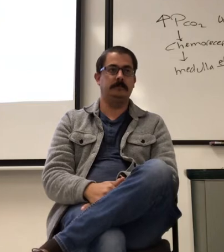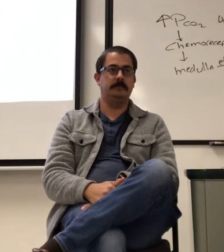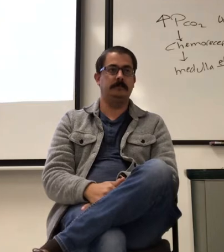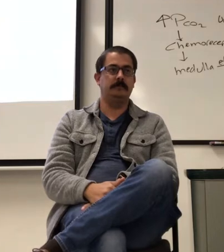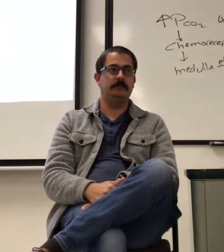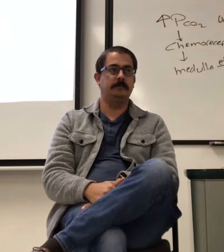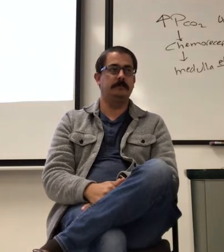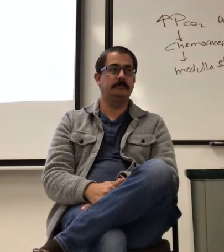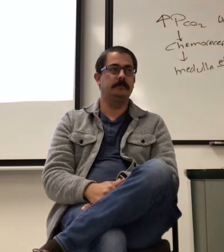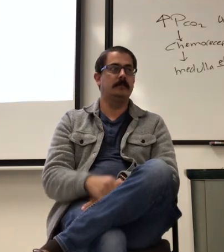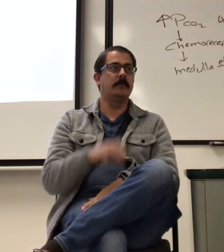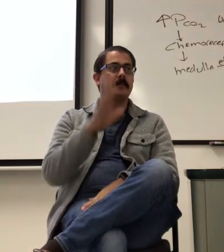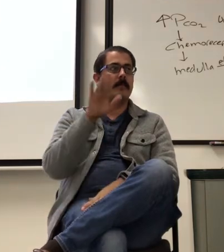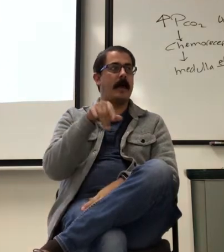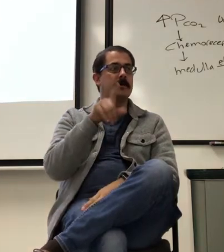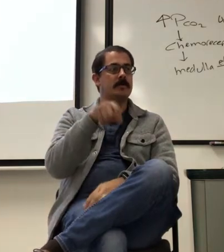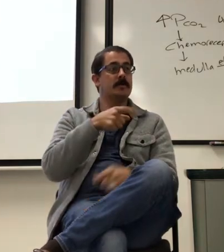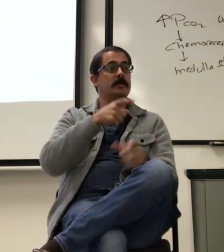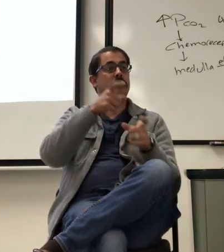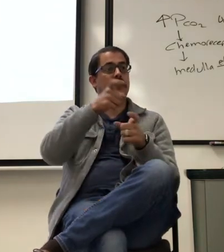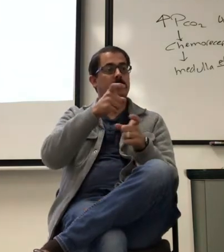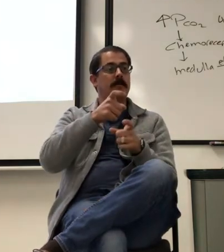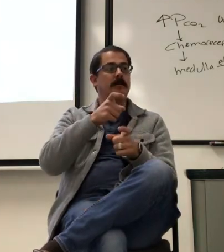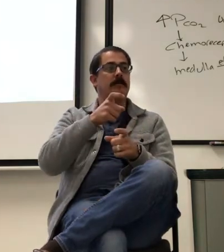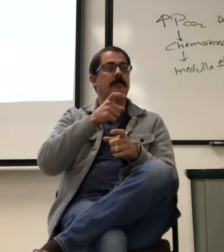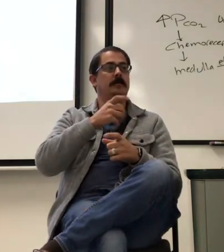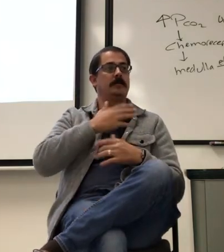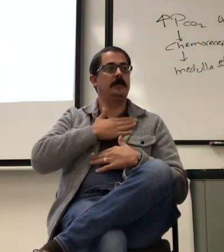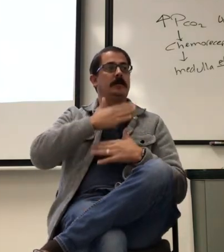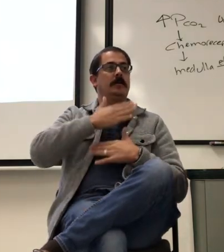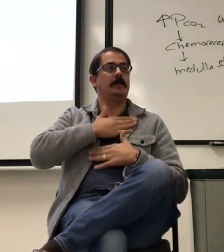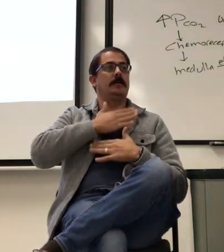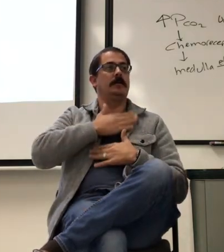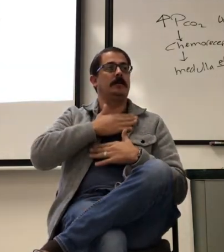Well, that should re-regulate you back to around 40.